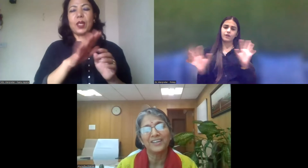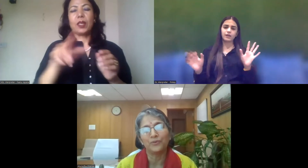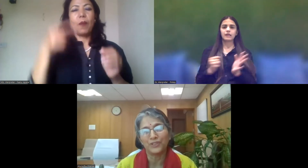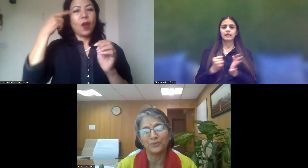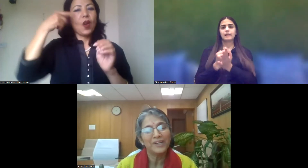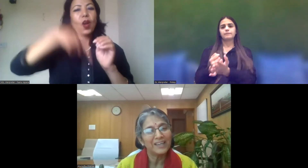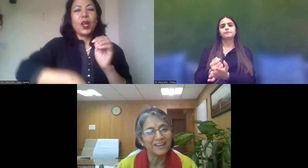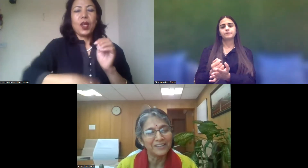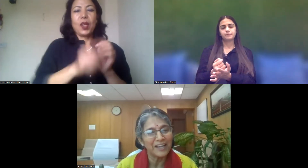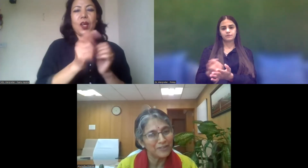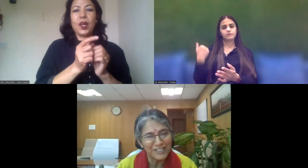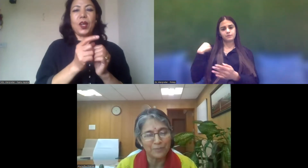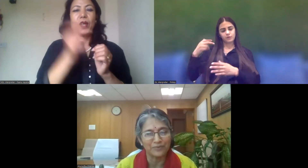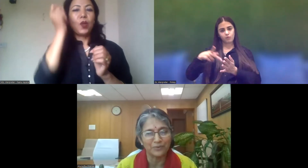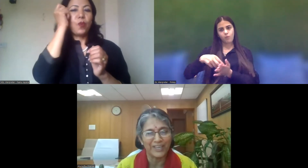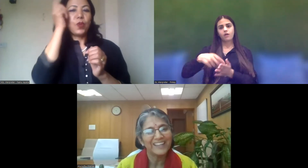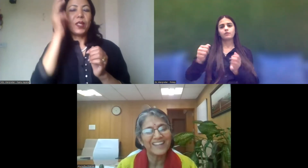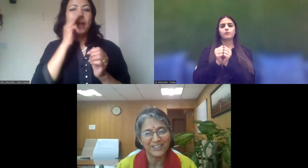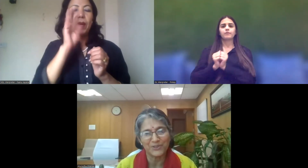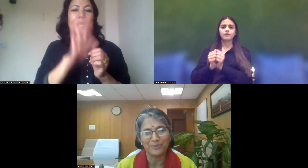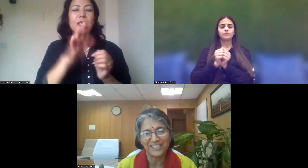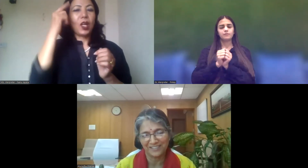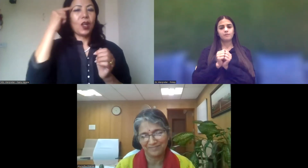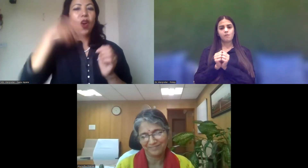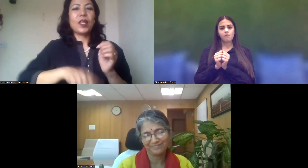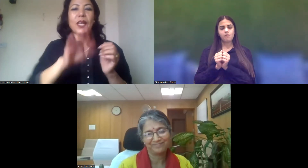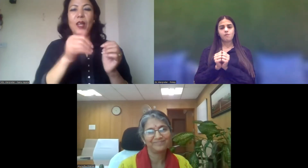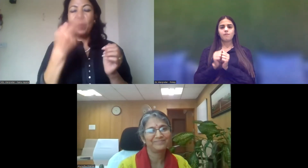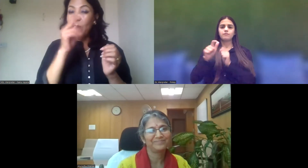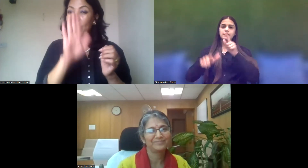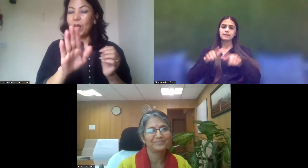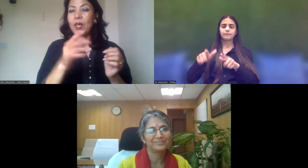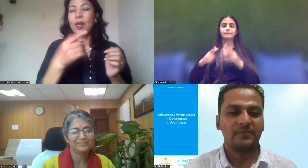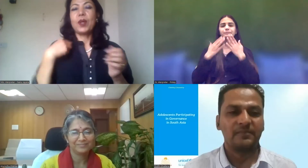walk with you every step of the way. Thank you so much.